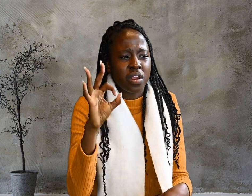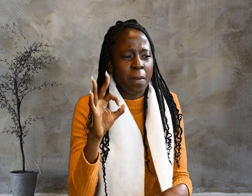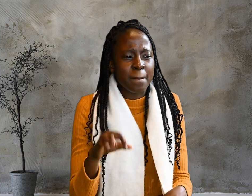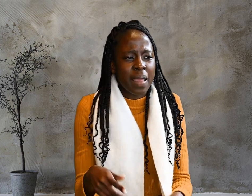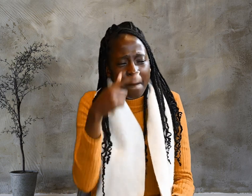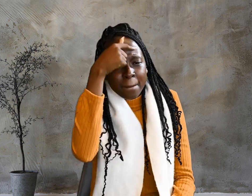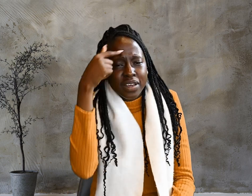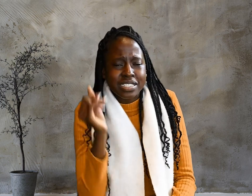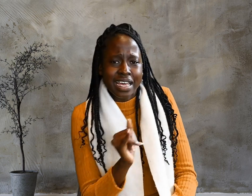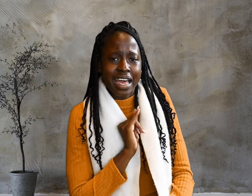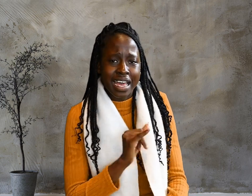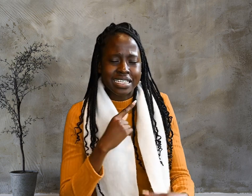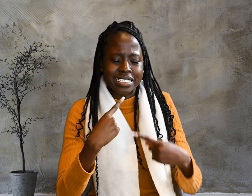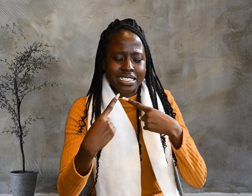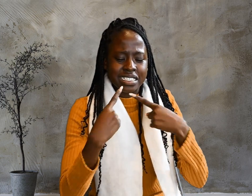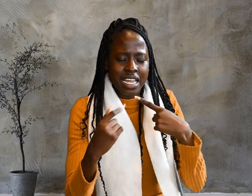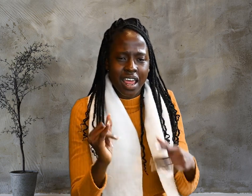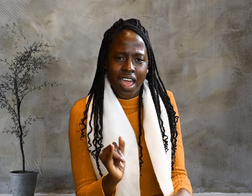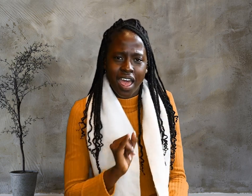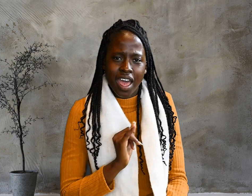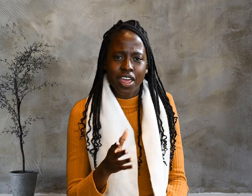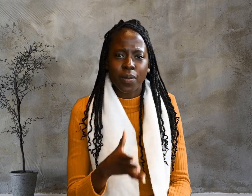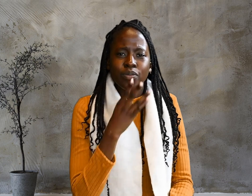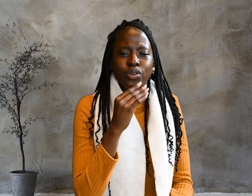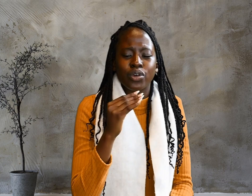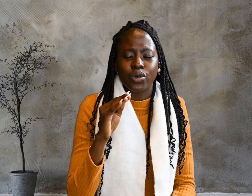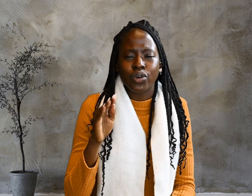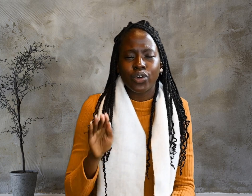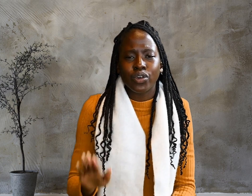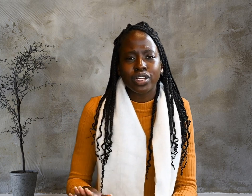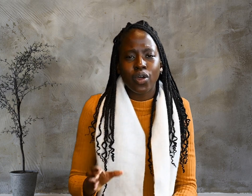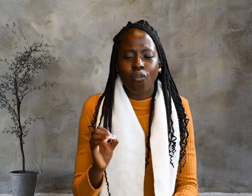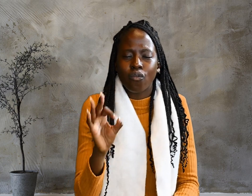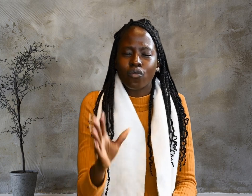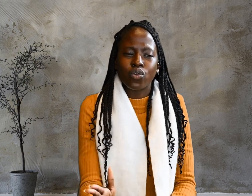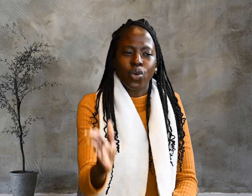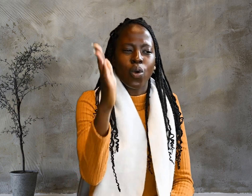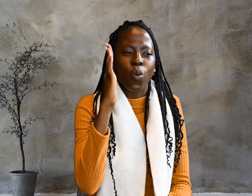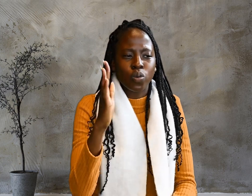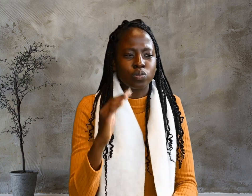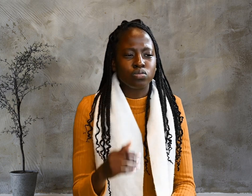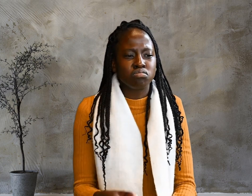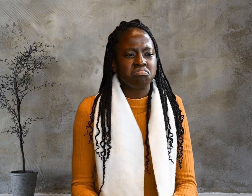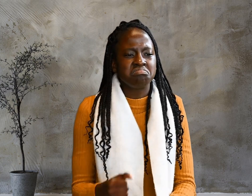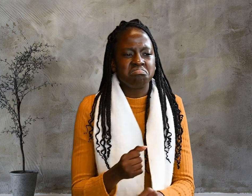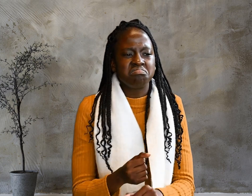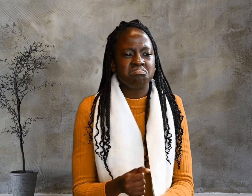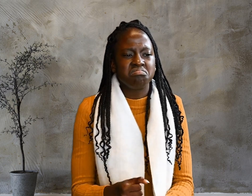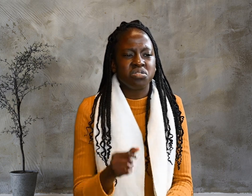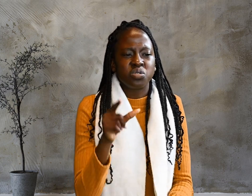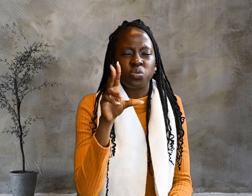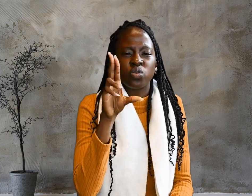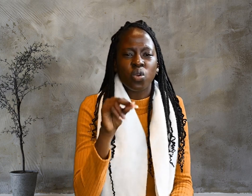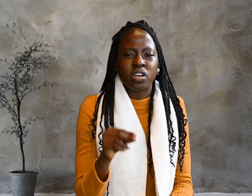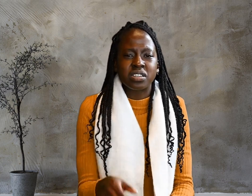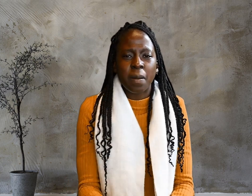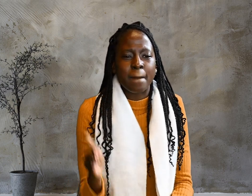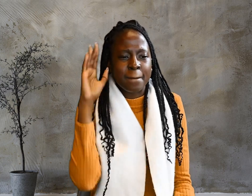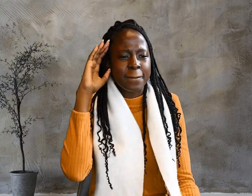said I am God's son? Do not believe me unless I do the works